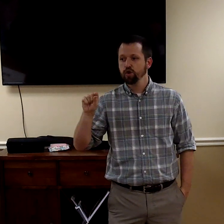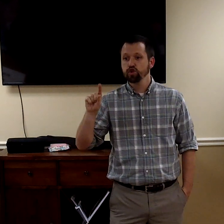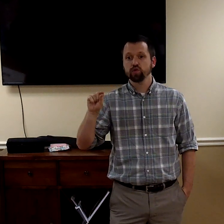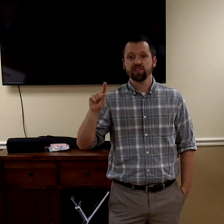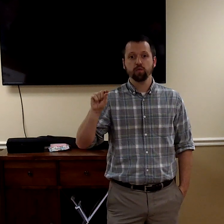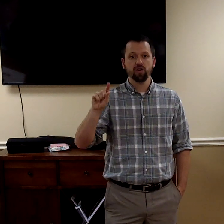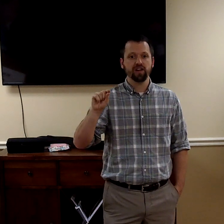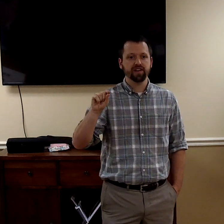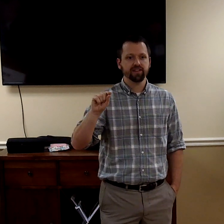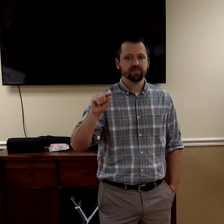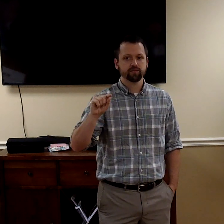21,